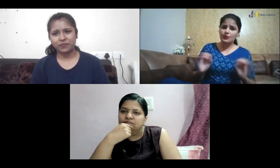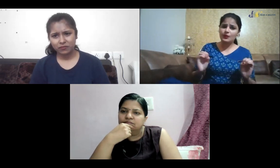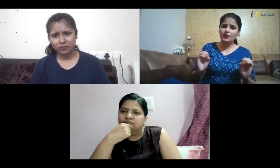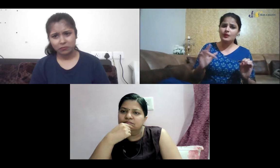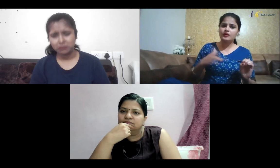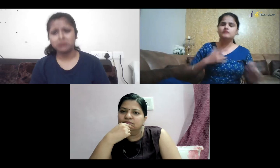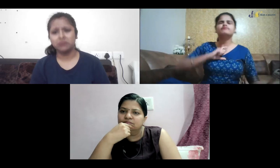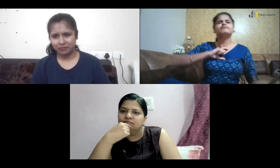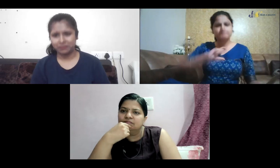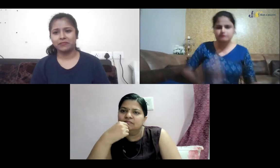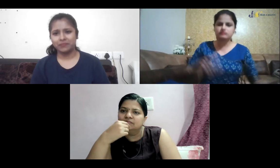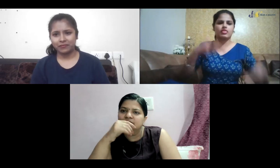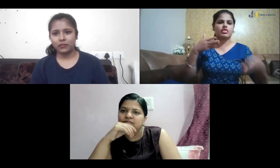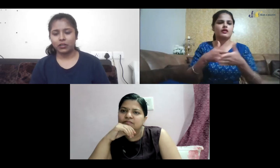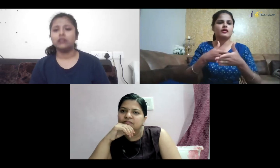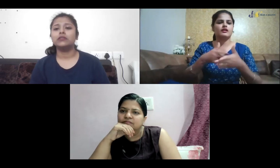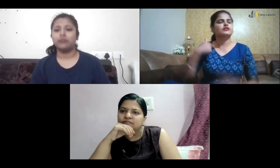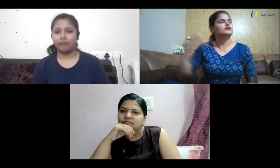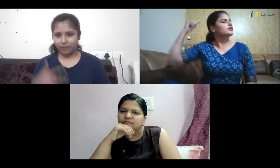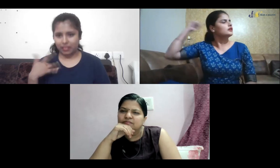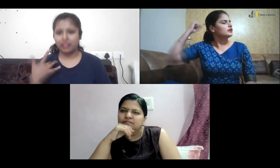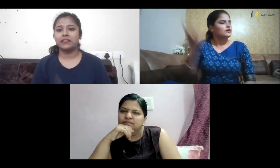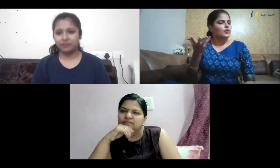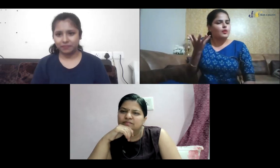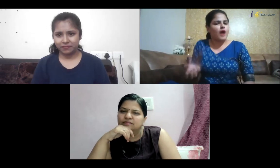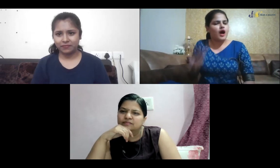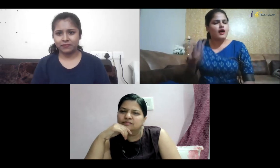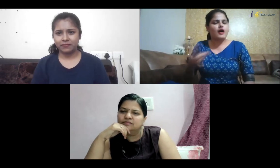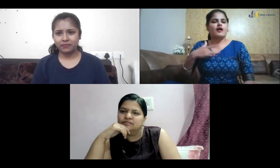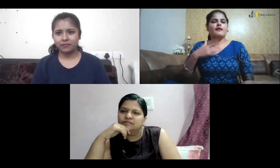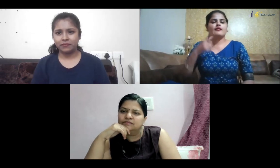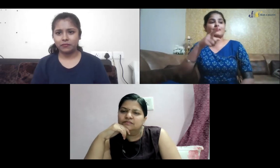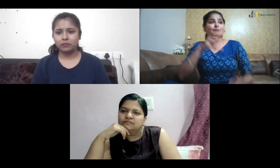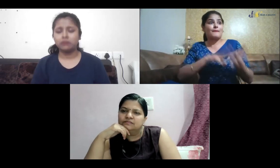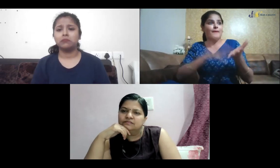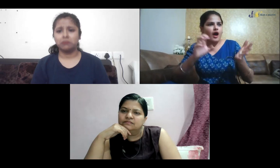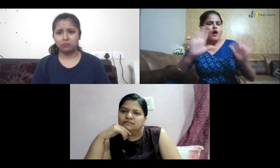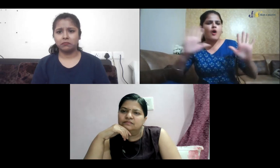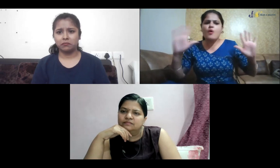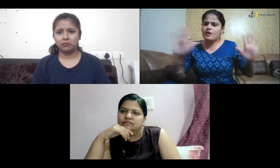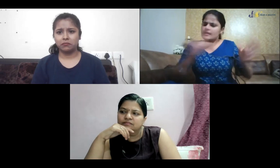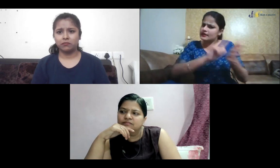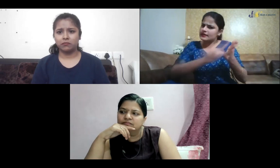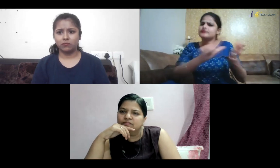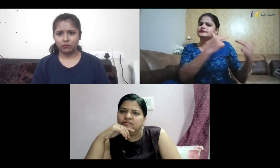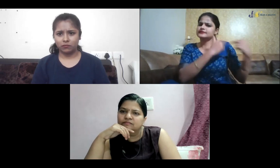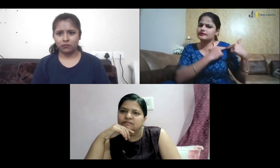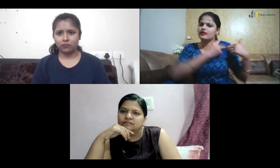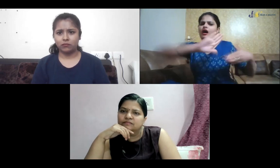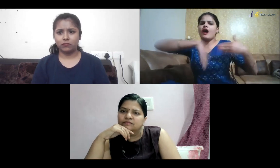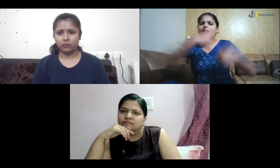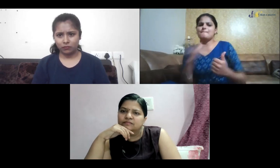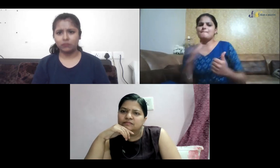the teaching part has to be missed. So I was not confident that time. I have a lots of things in my mind